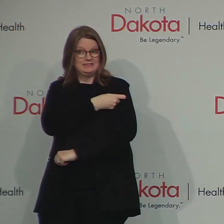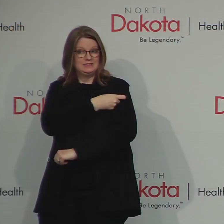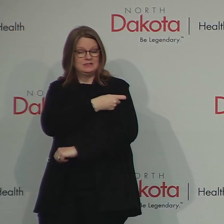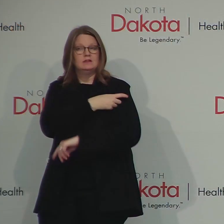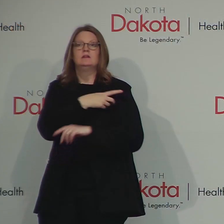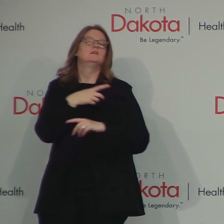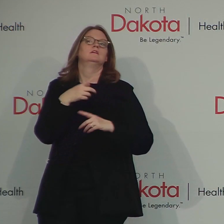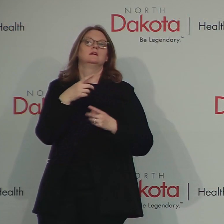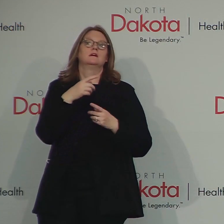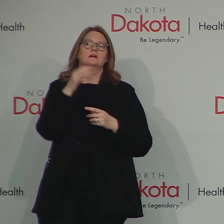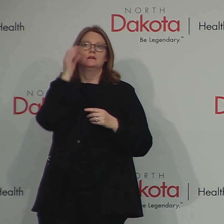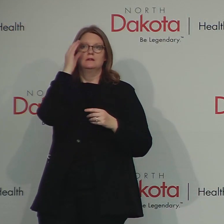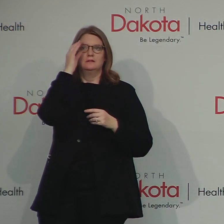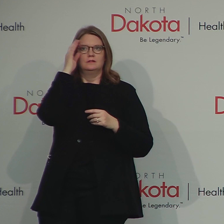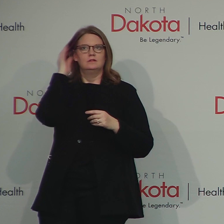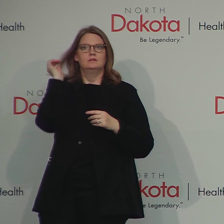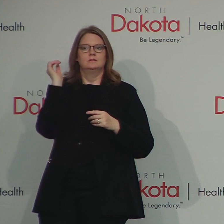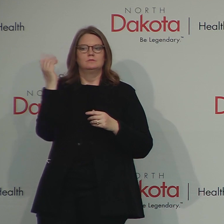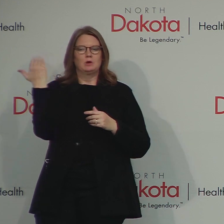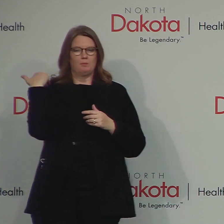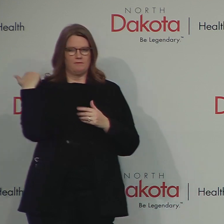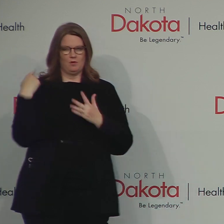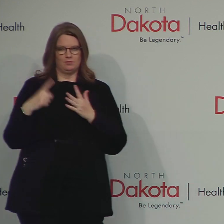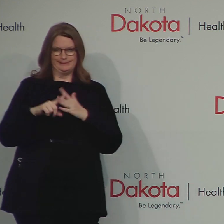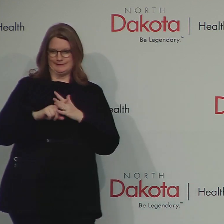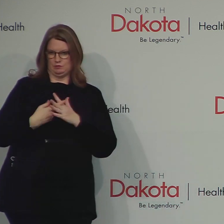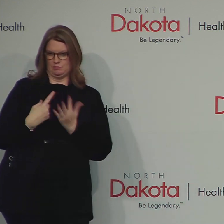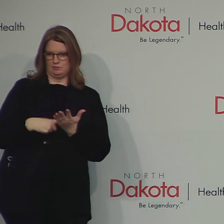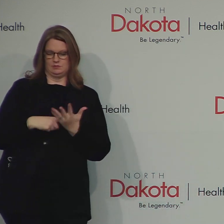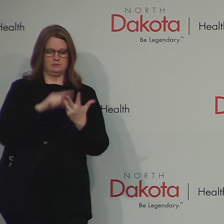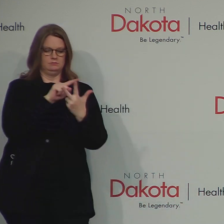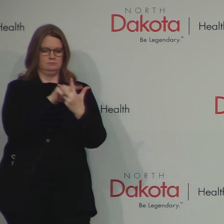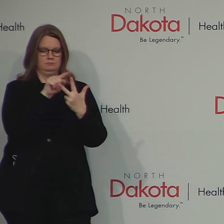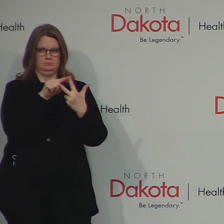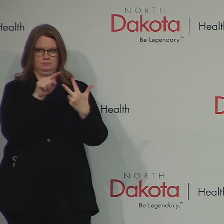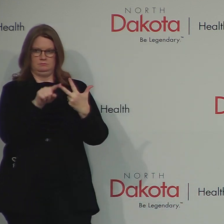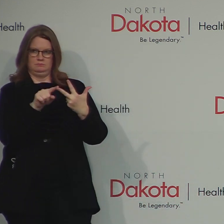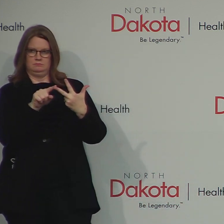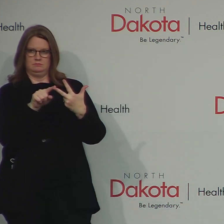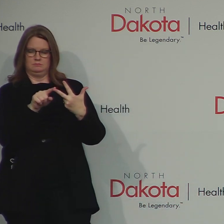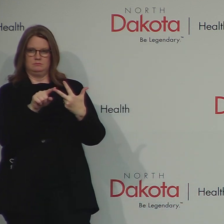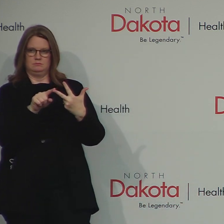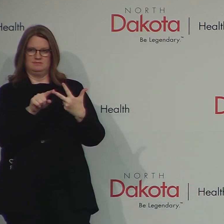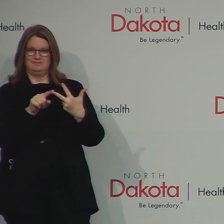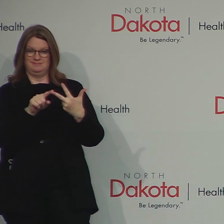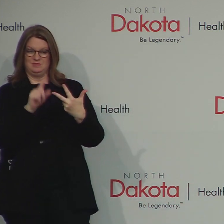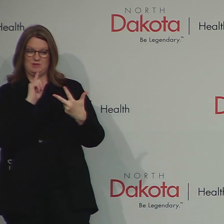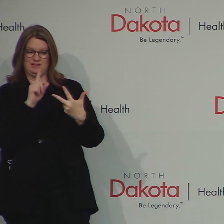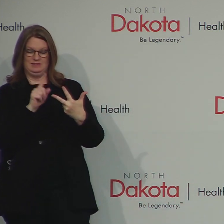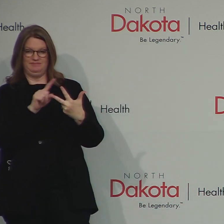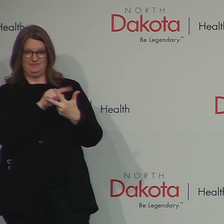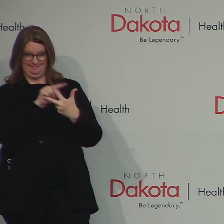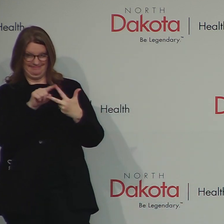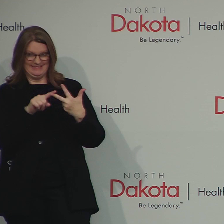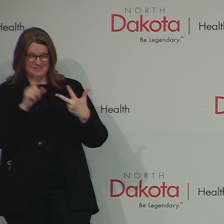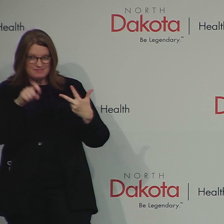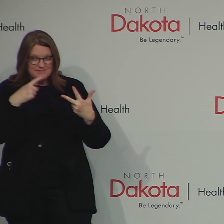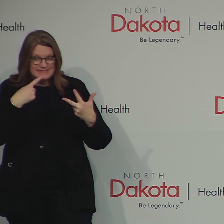on the three-pronged approach that we have, our strategy for getting to the finish line and putting COVID behind